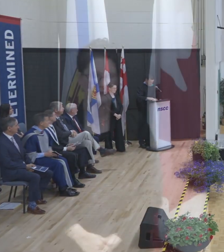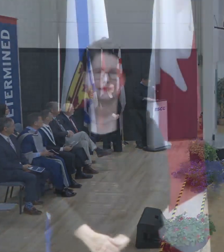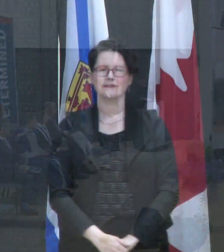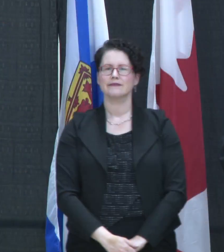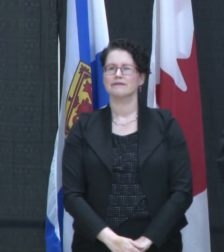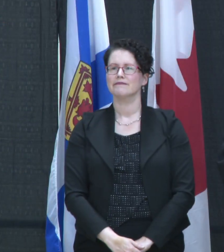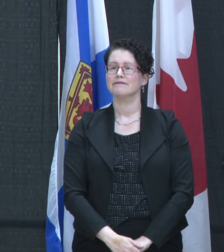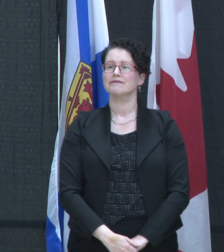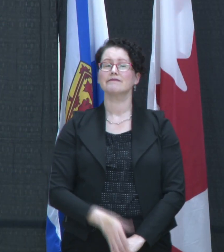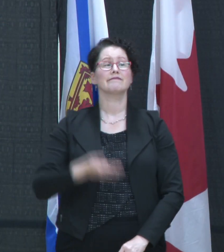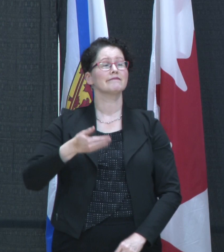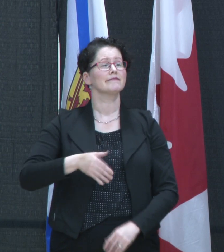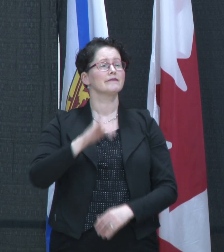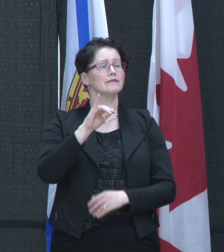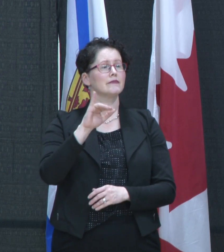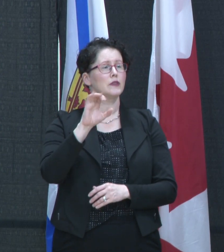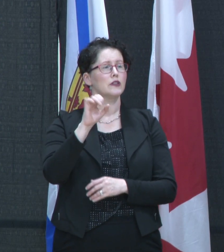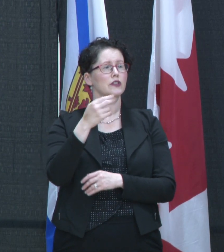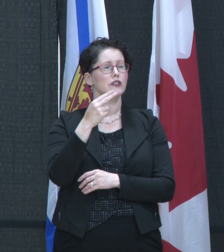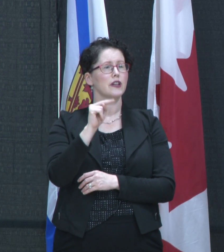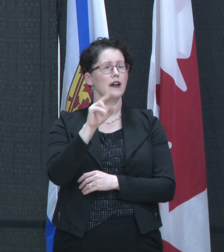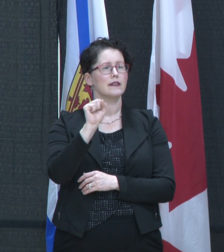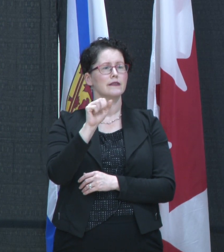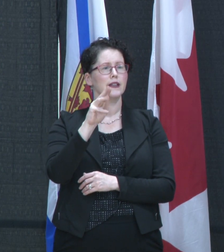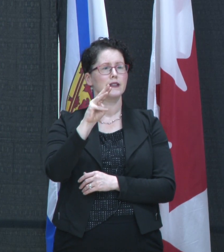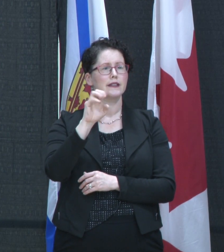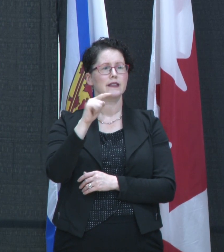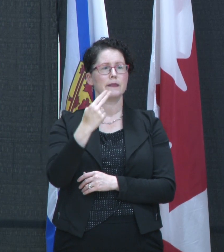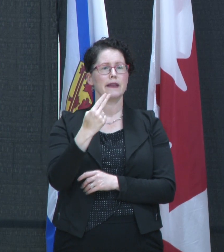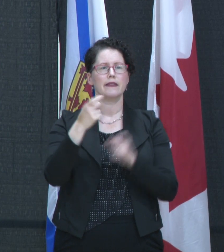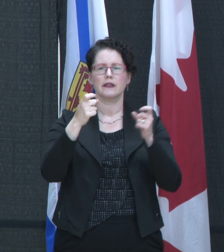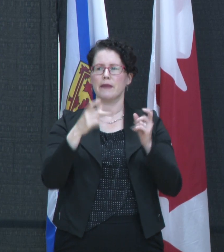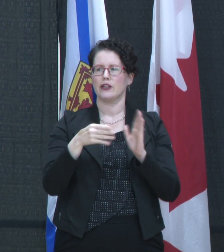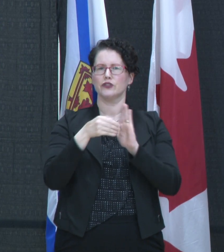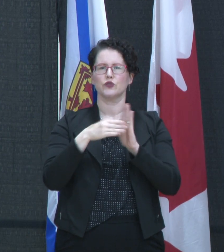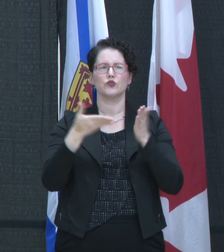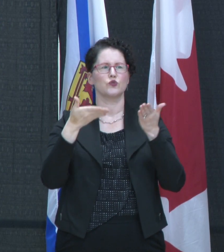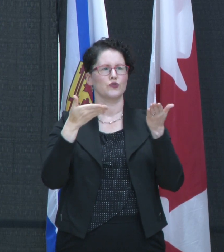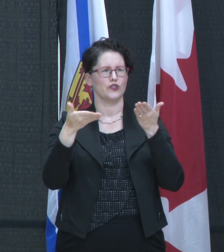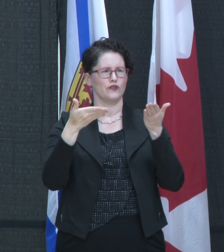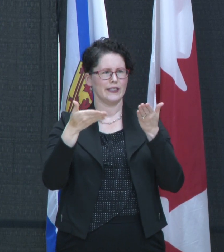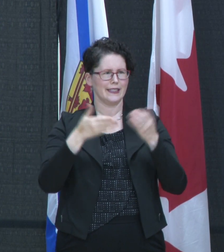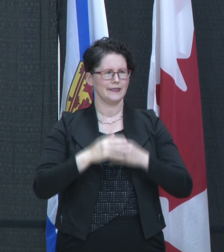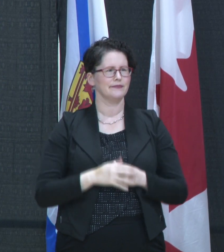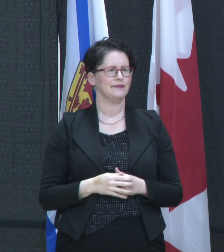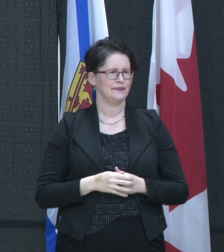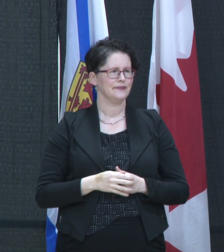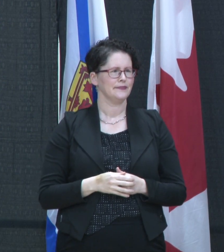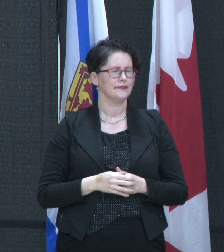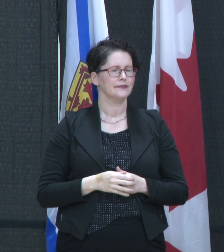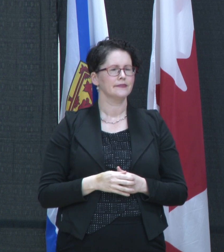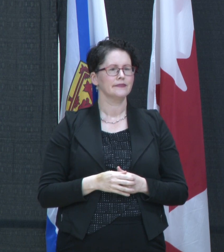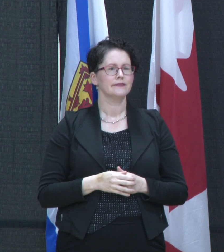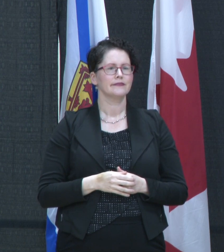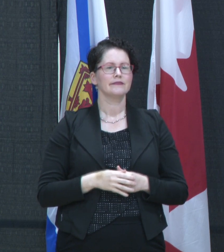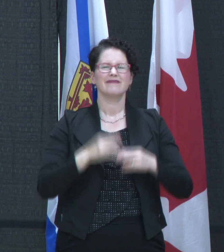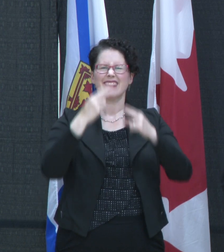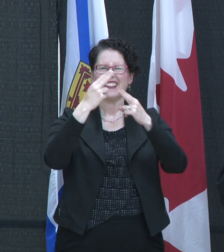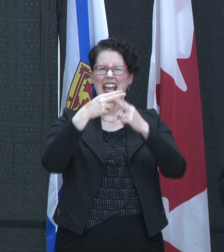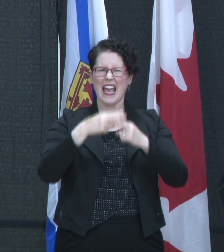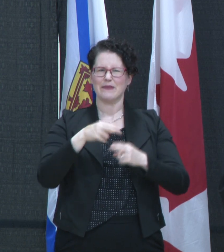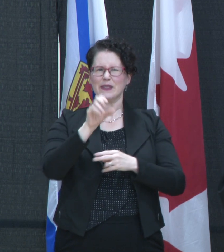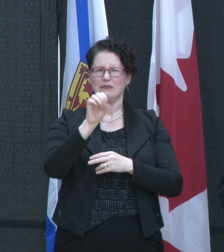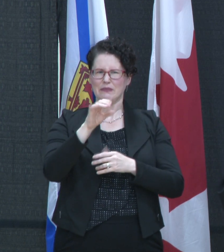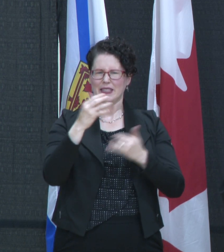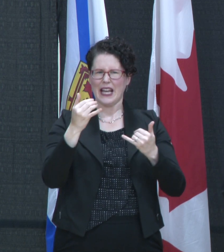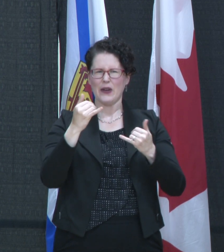My name is John Smith, Manager of Student Services here at Kingstec, and I am presenting candidates today on behalf of Julia Harrison, the Academic